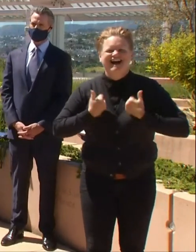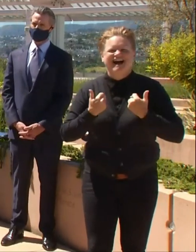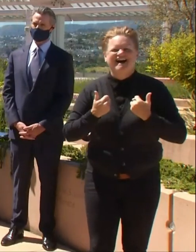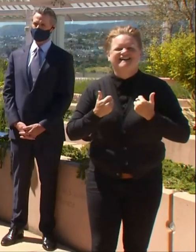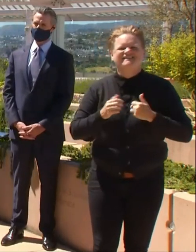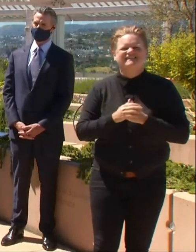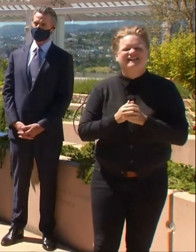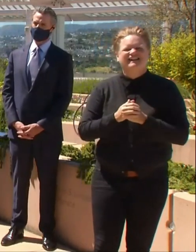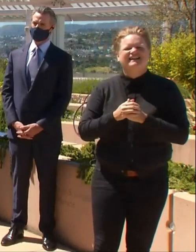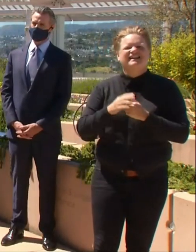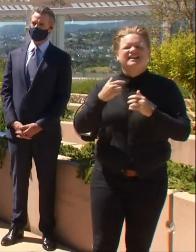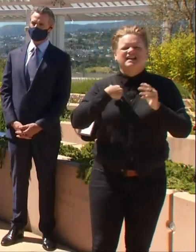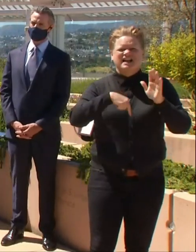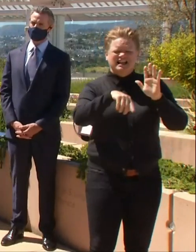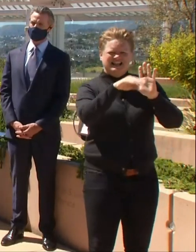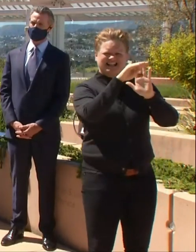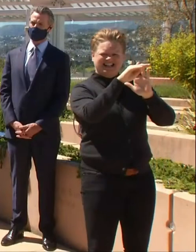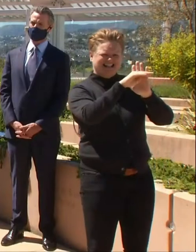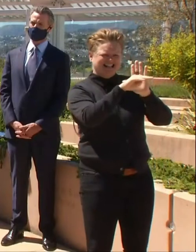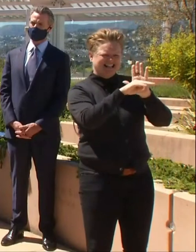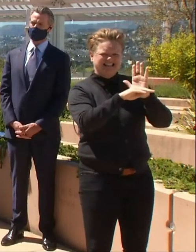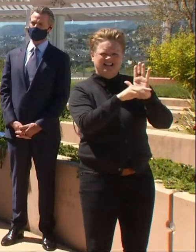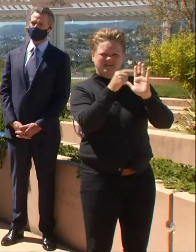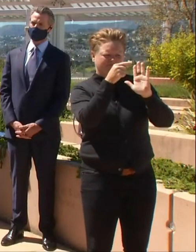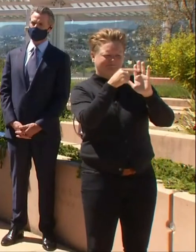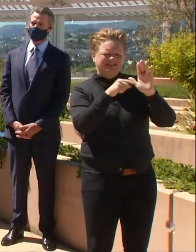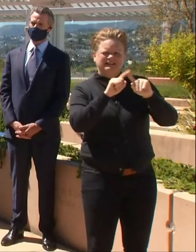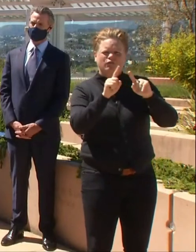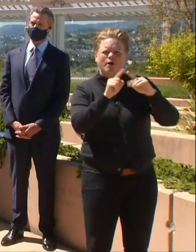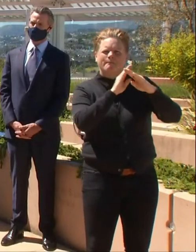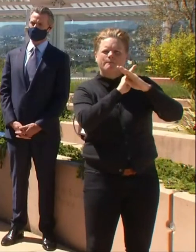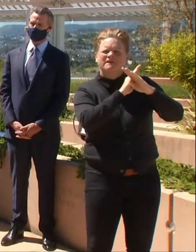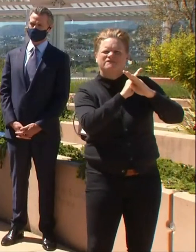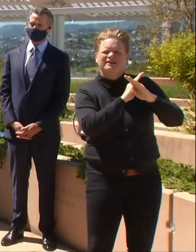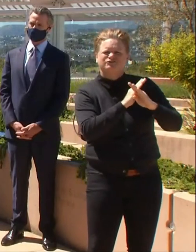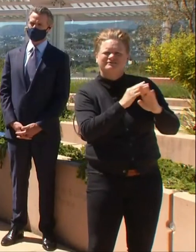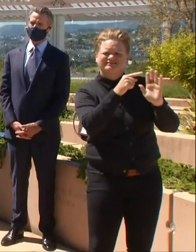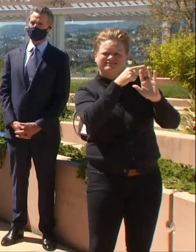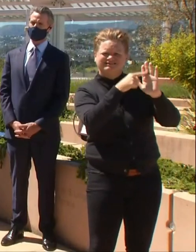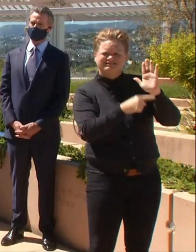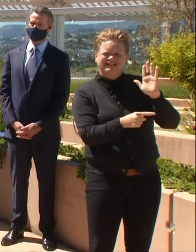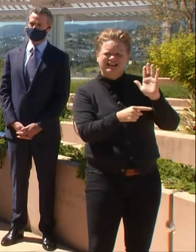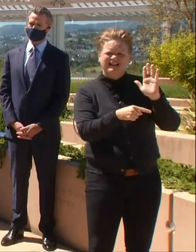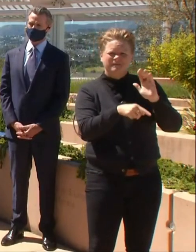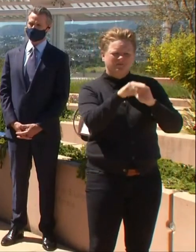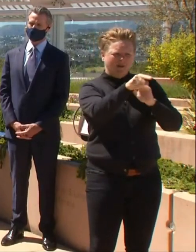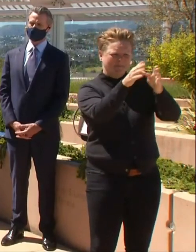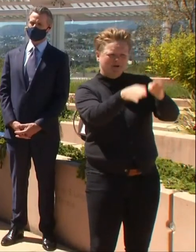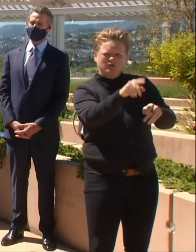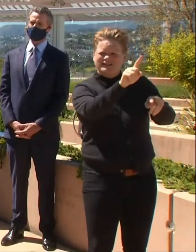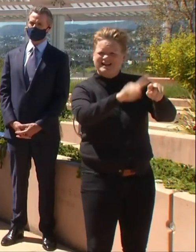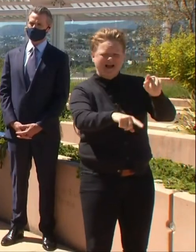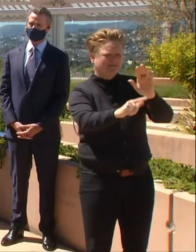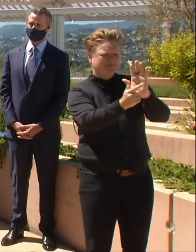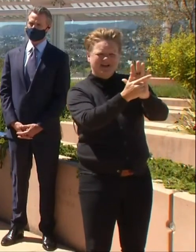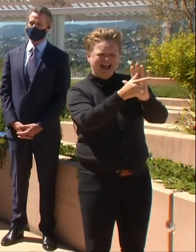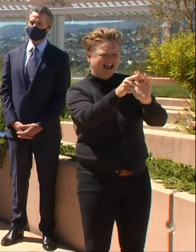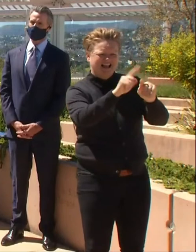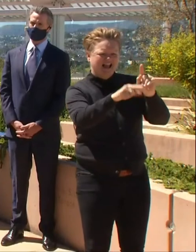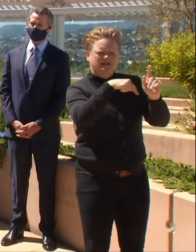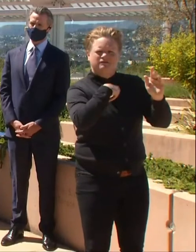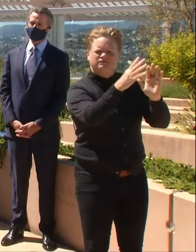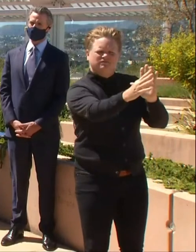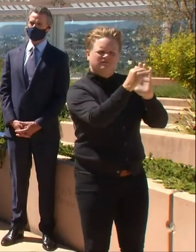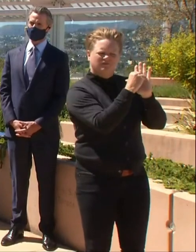potentially remove guns out of people's hands before they ever get on the list, as soon as they become prohibited. We know that there's high levels of gun violence related to suicide. There's ways